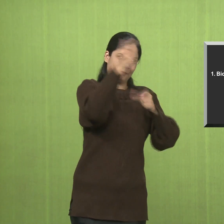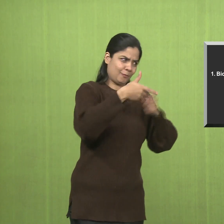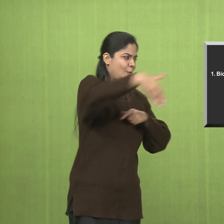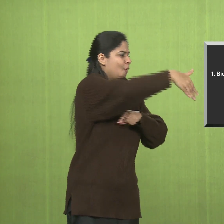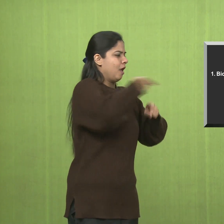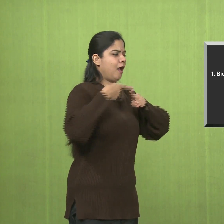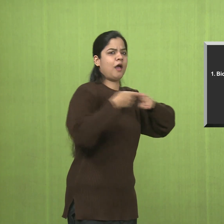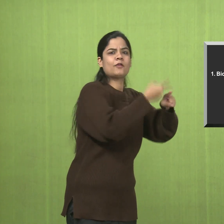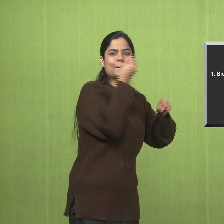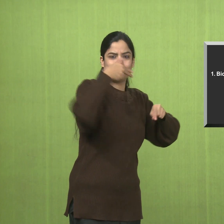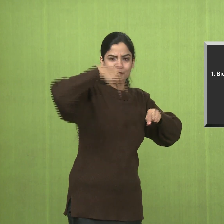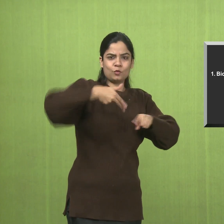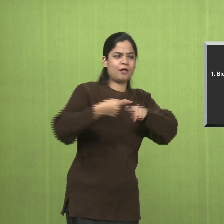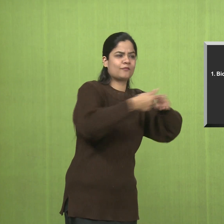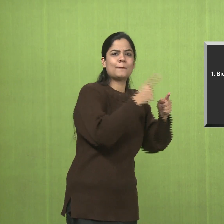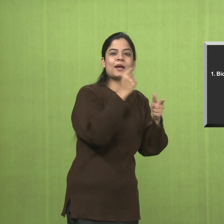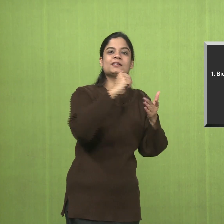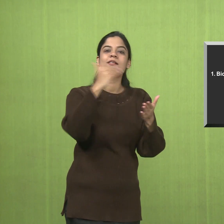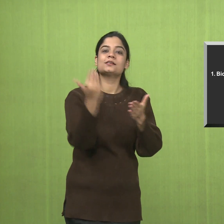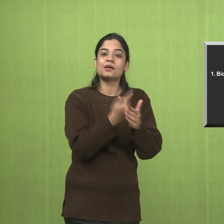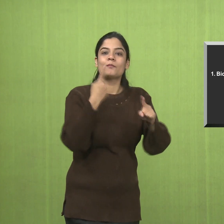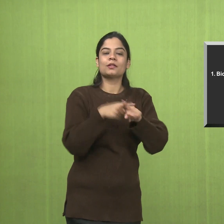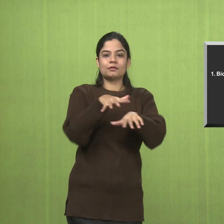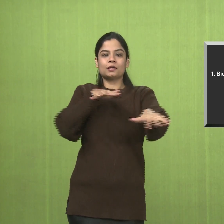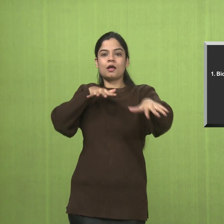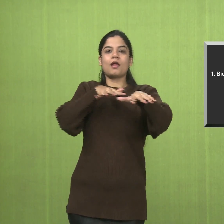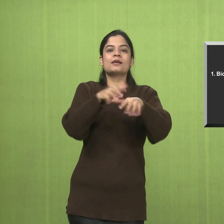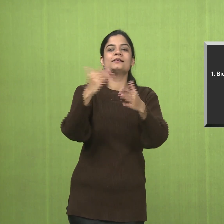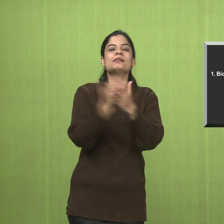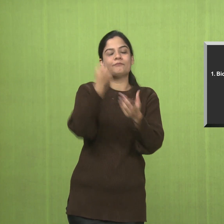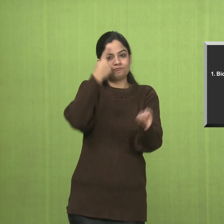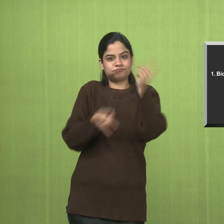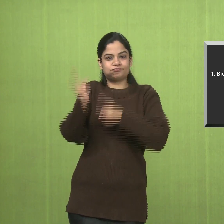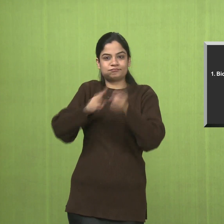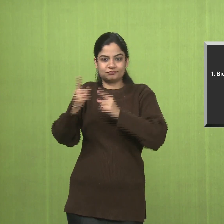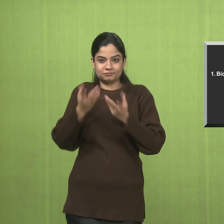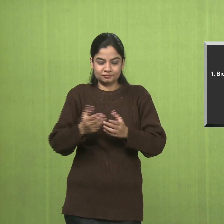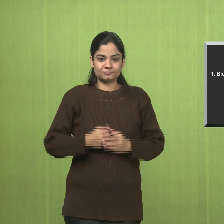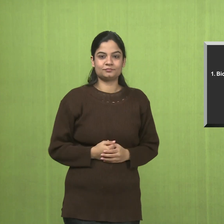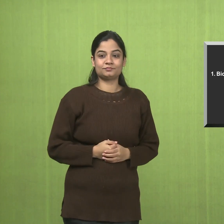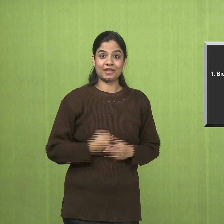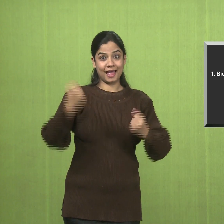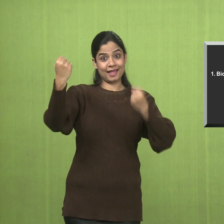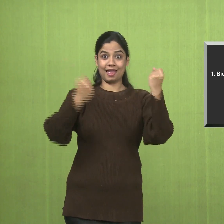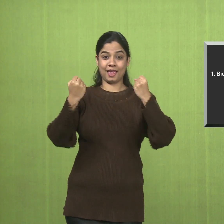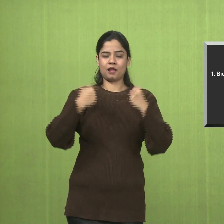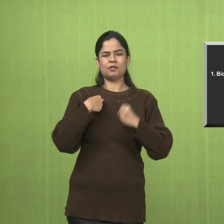how about you carpool and divide the expenses also, you will be able to save money, there will be less traffic and energy will also be